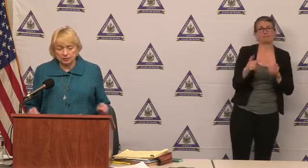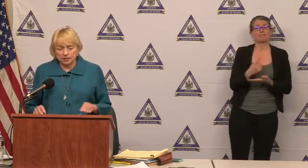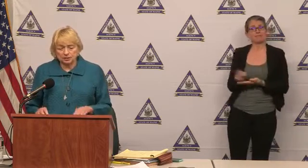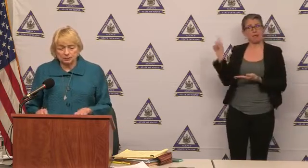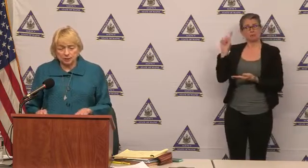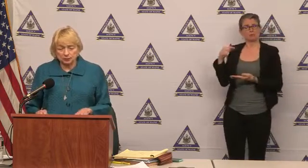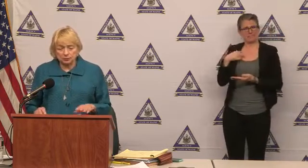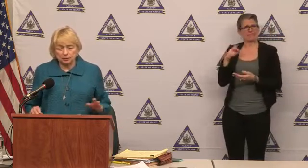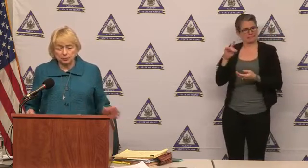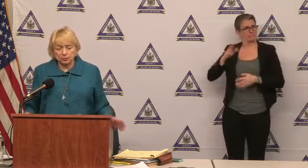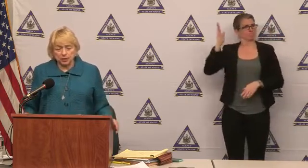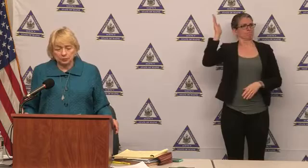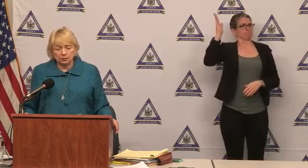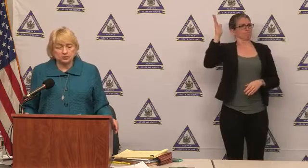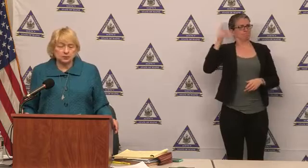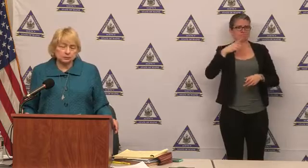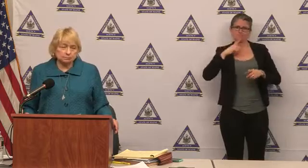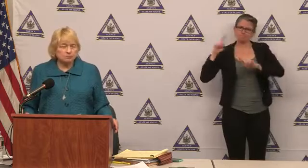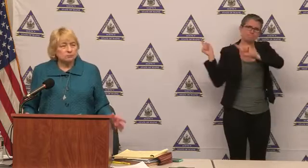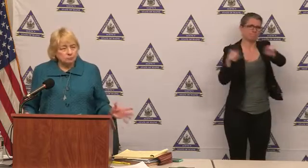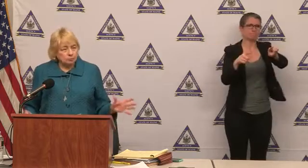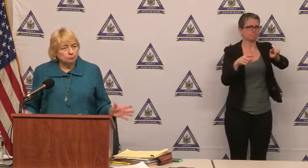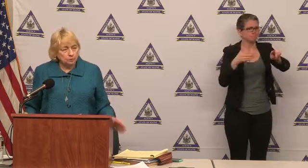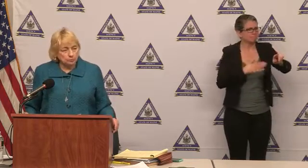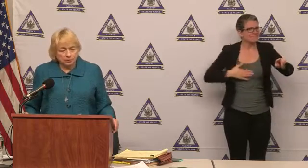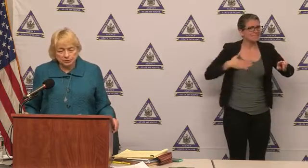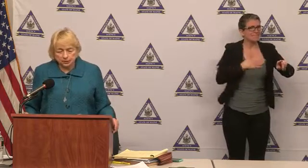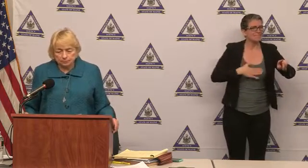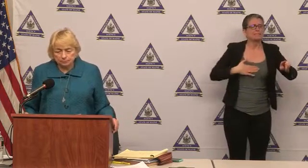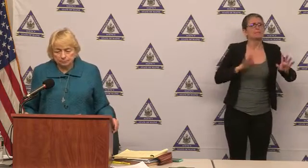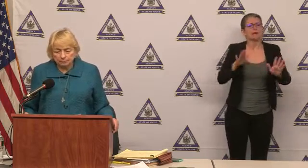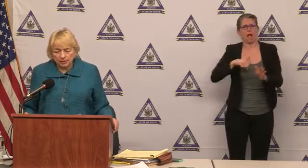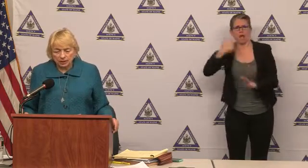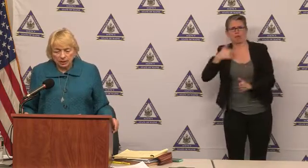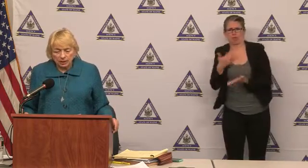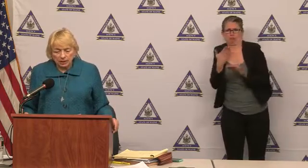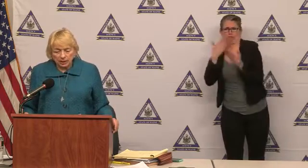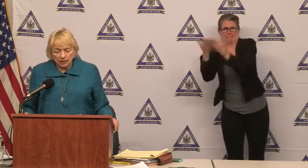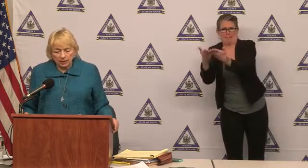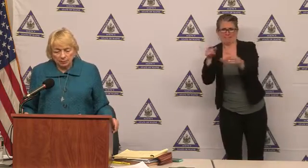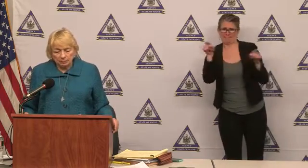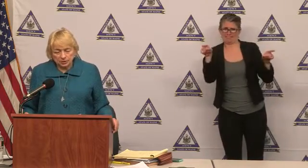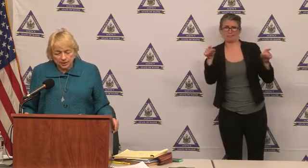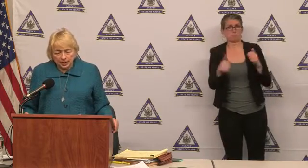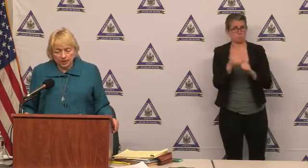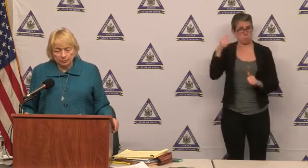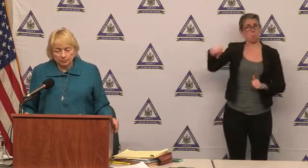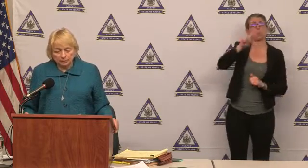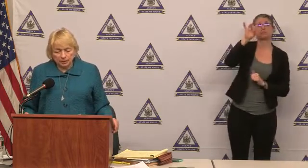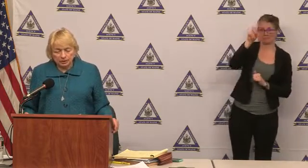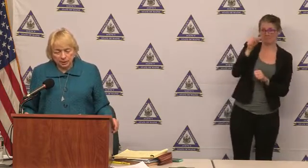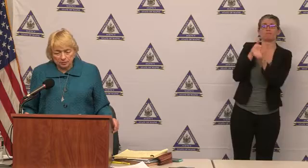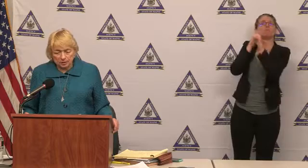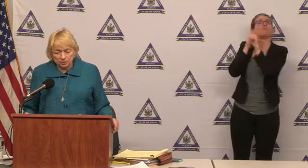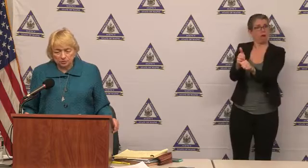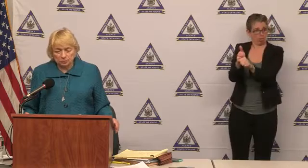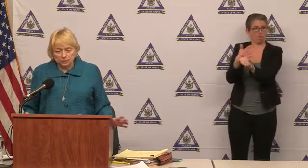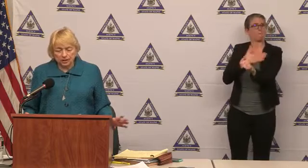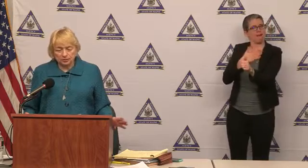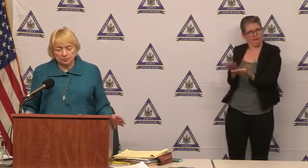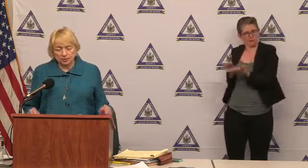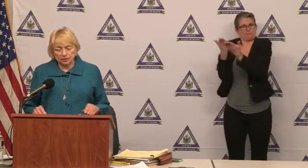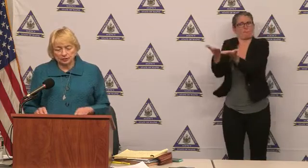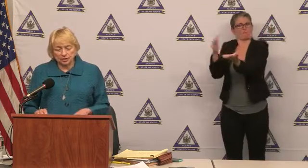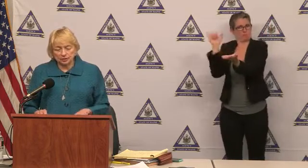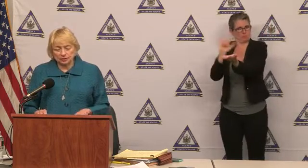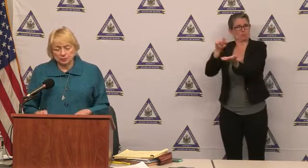recommendation for many people to comply with. Still, most people did. Today, I'm implementing another measure to mitigate